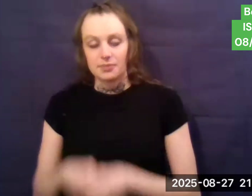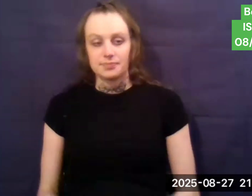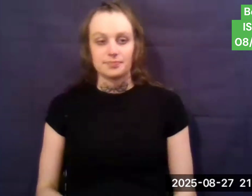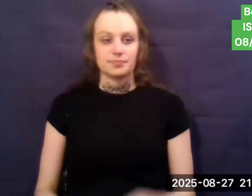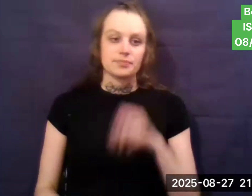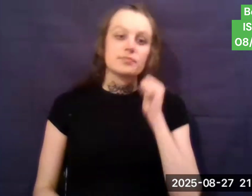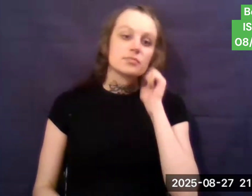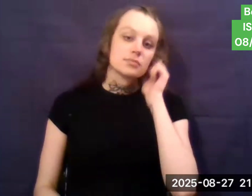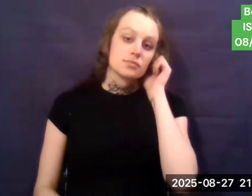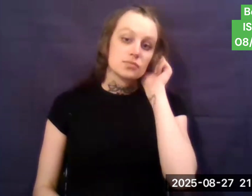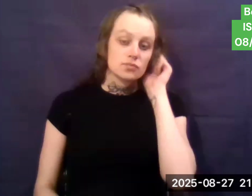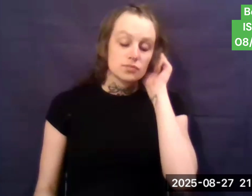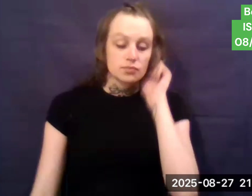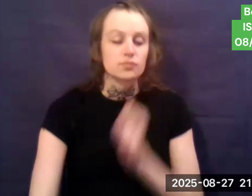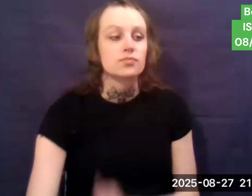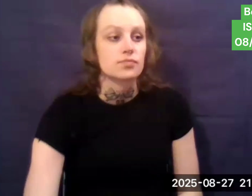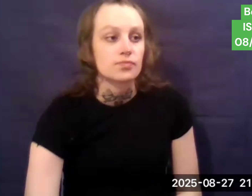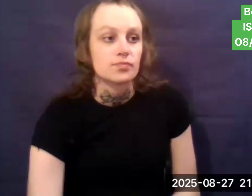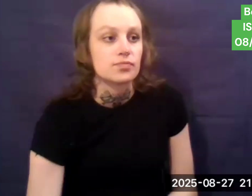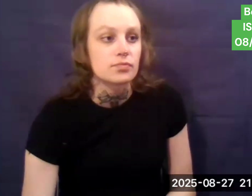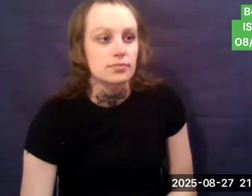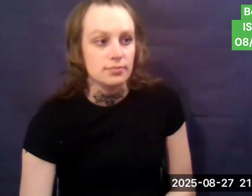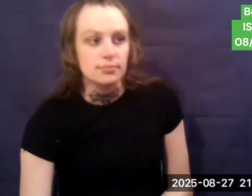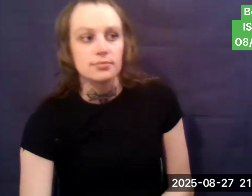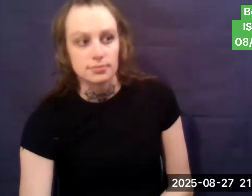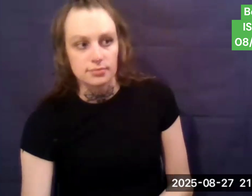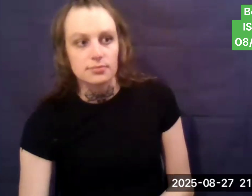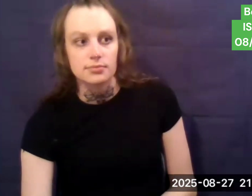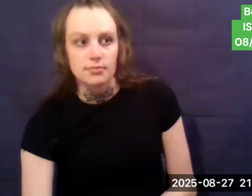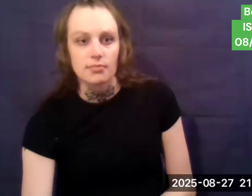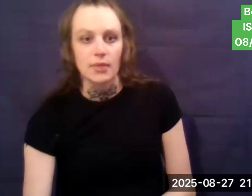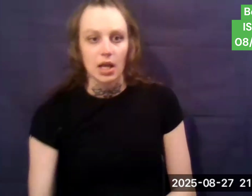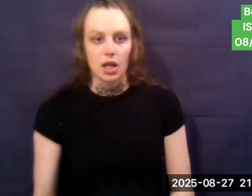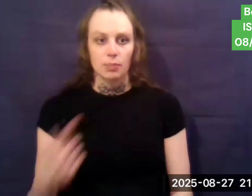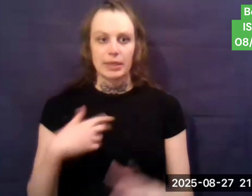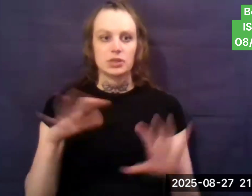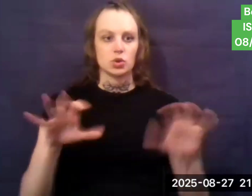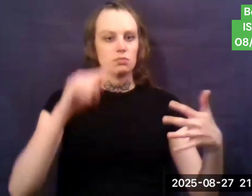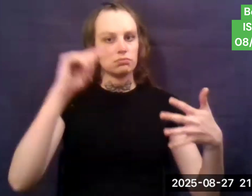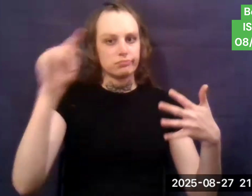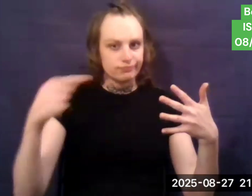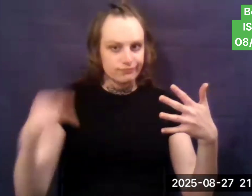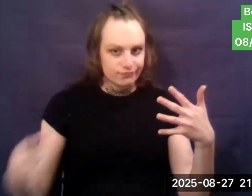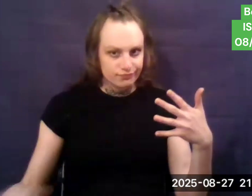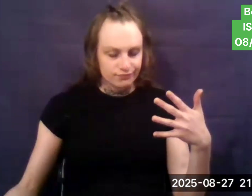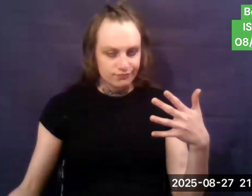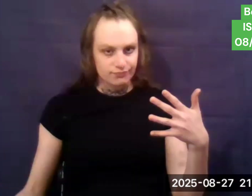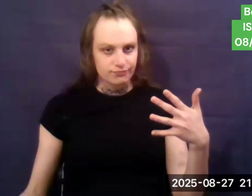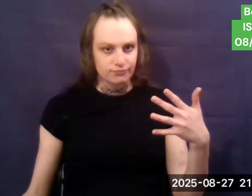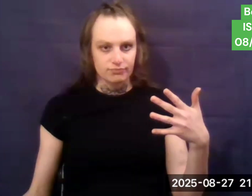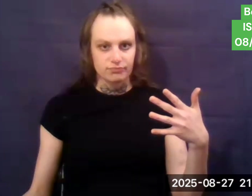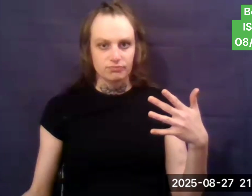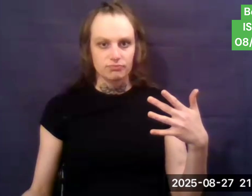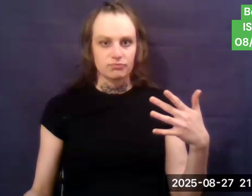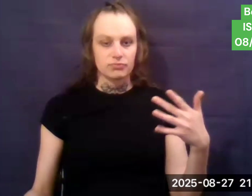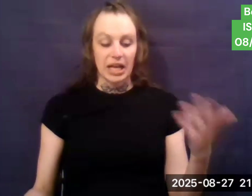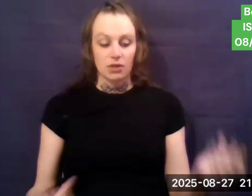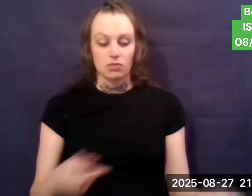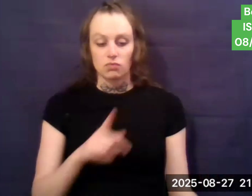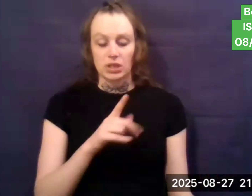um, and I was able to do all of these things and really prove to not only myself but all of these